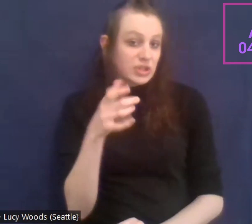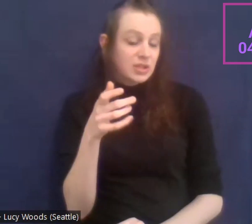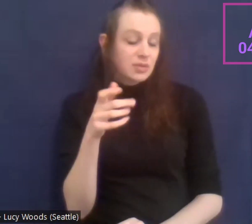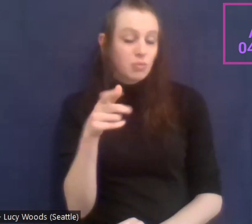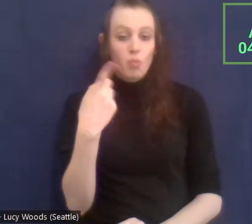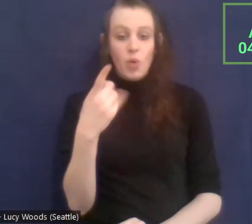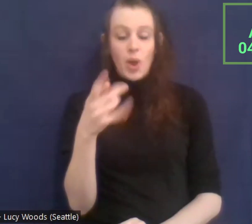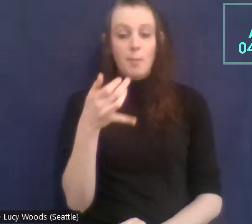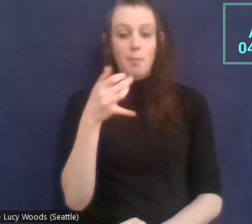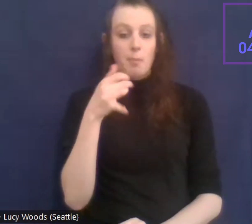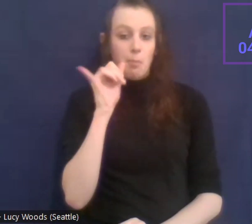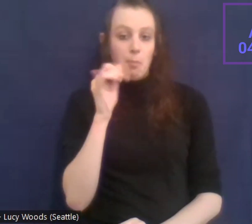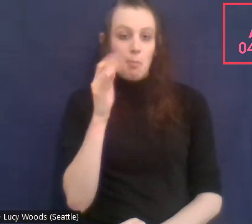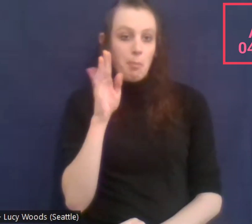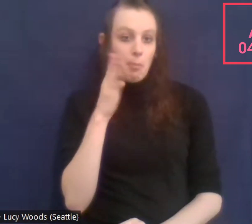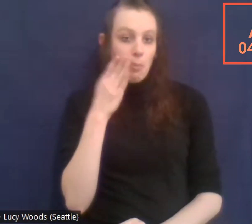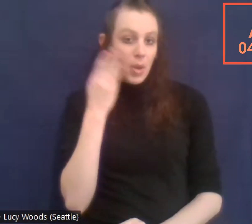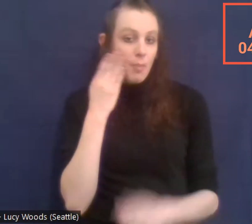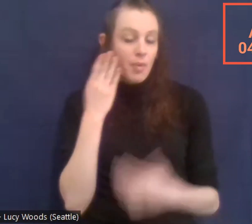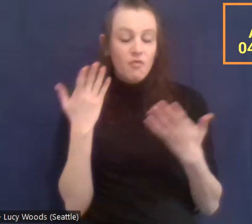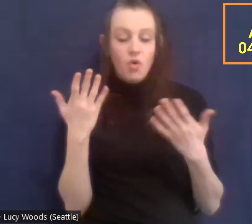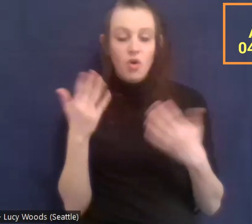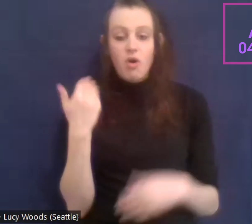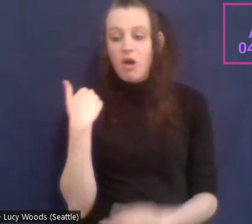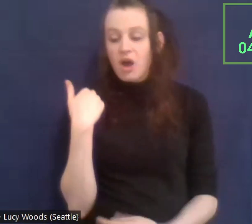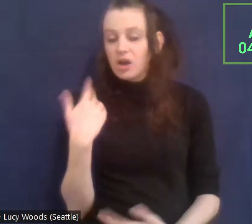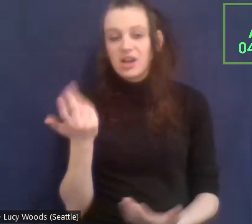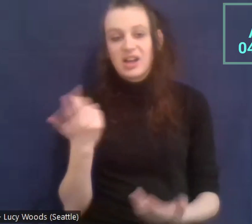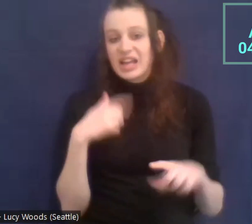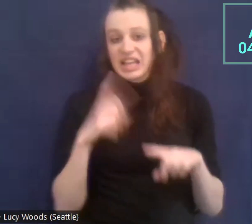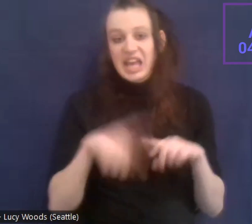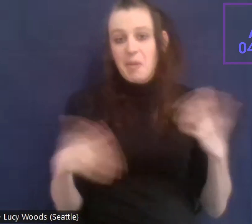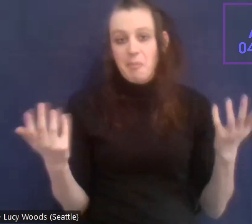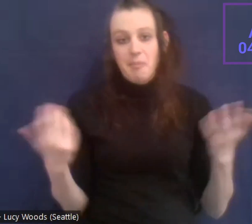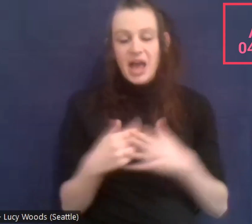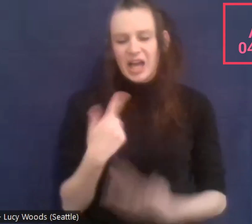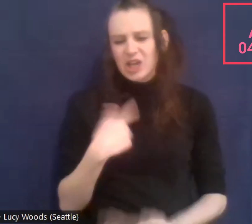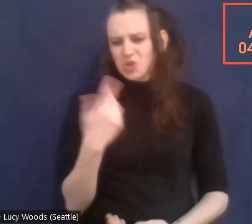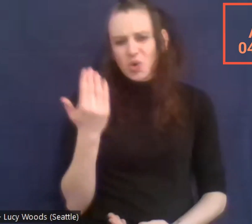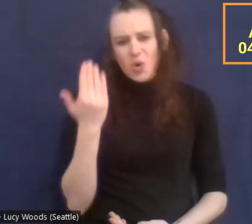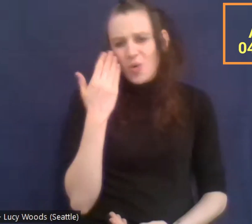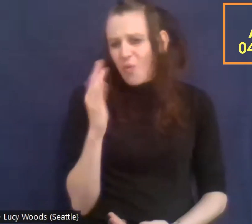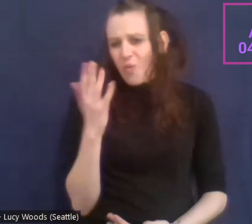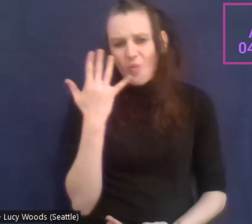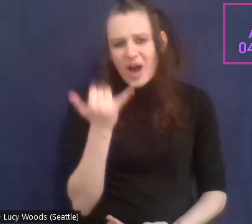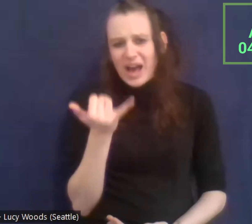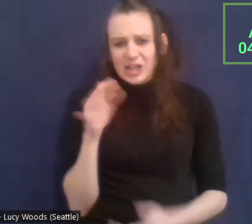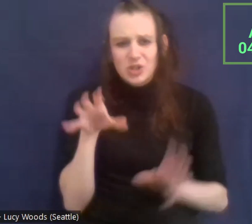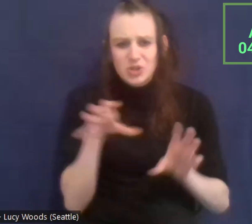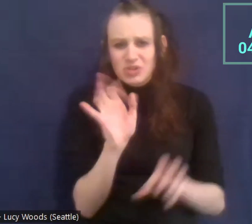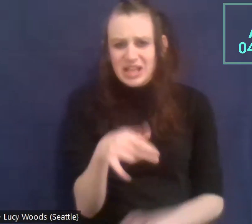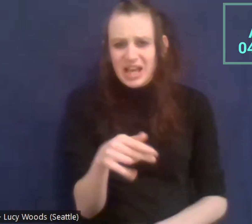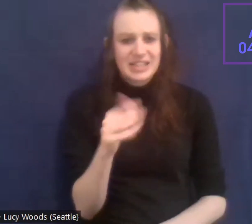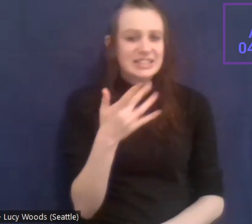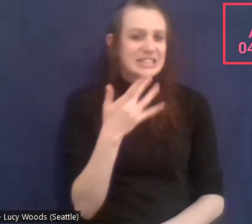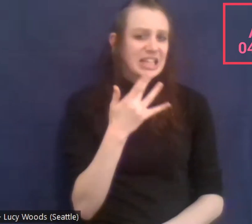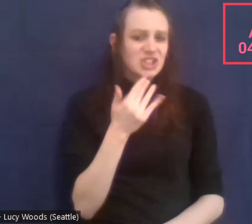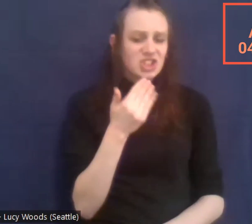and it's not my jam. I don't really understand why people would do that. They don't taste particularly great.